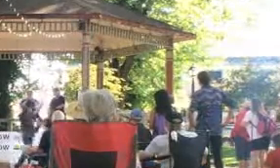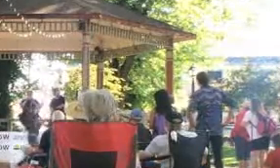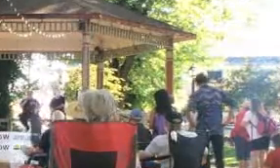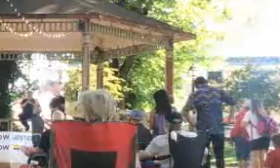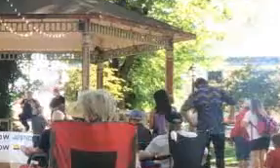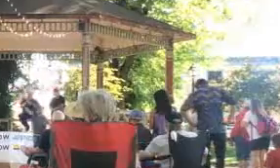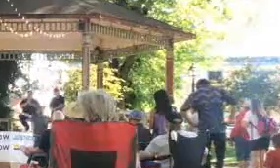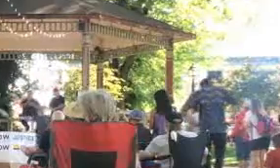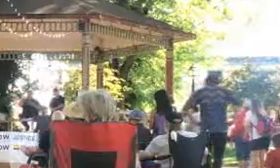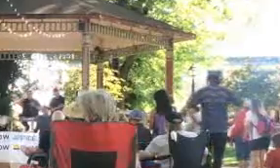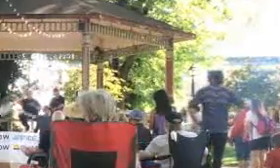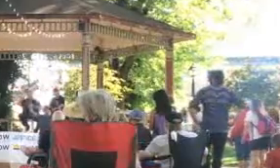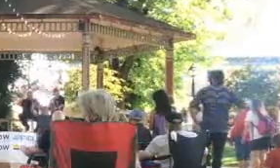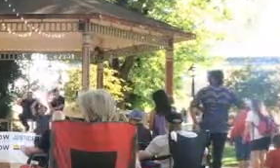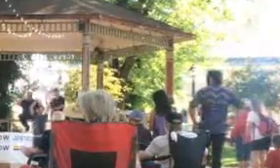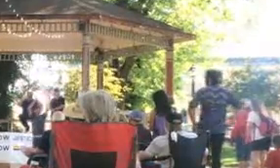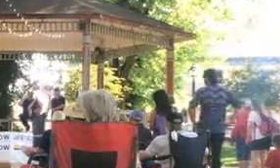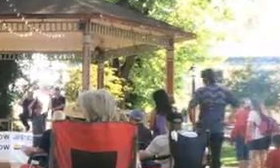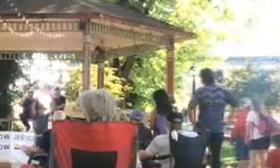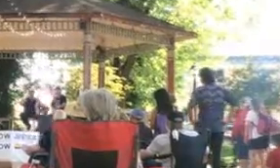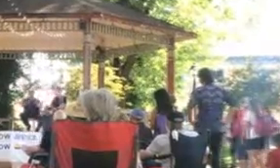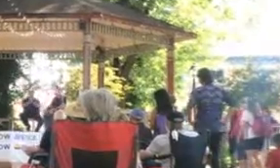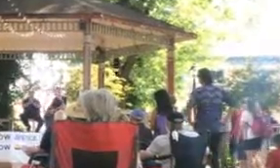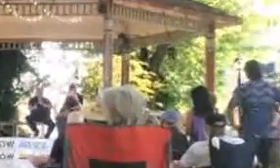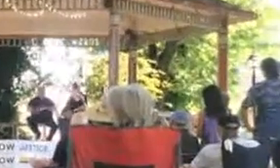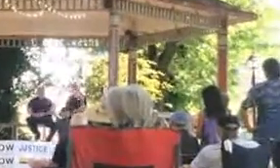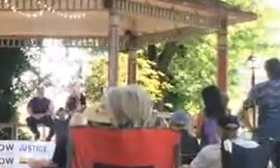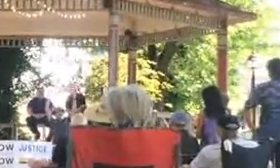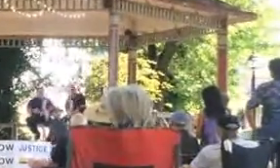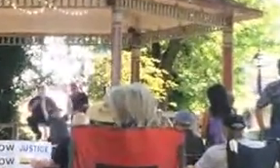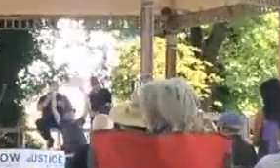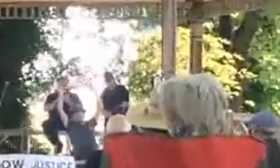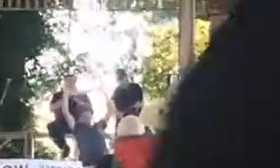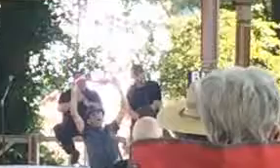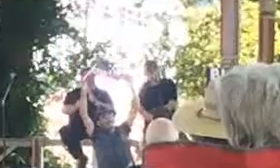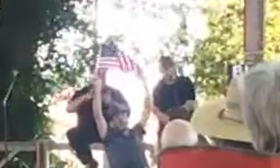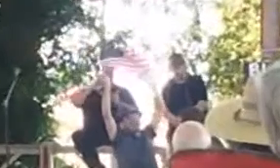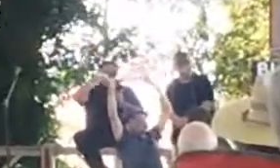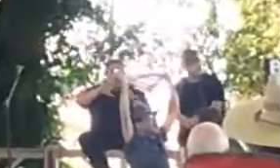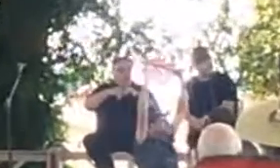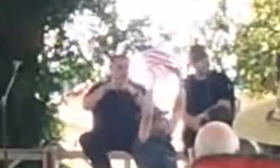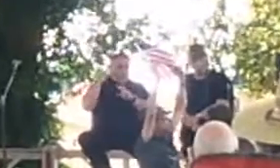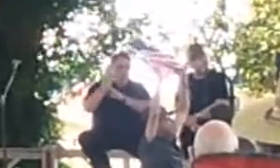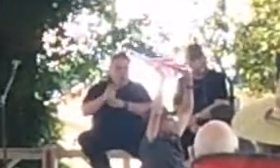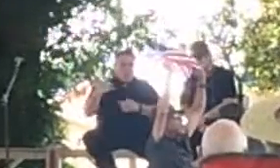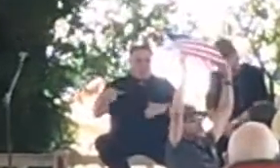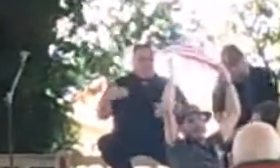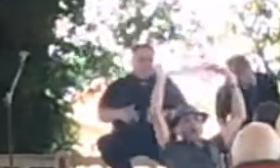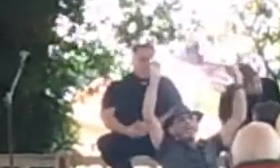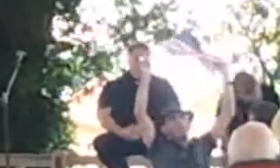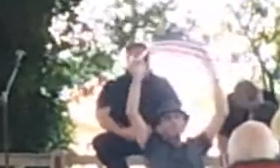so hard to learn concentration skills. It's a good skill to learn. It's hard. Why not be